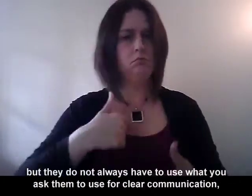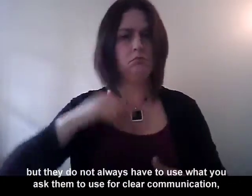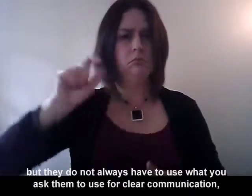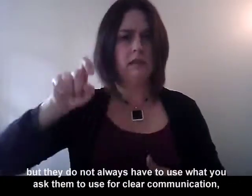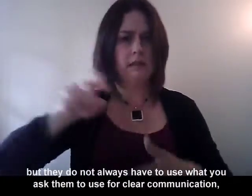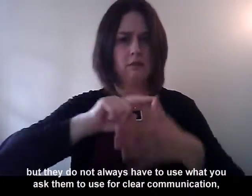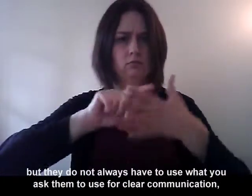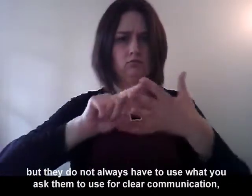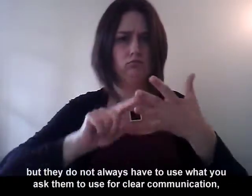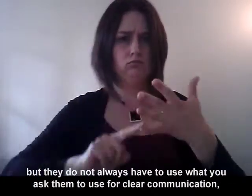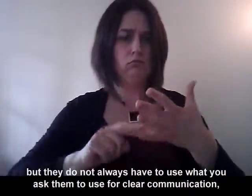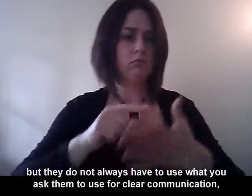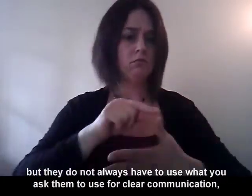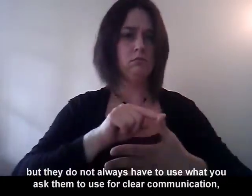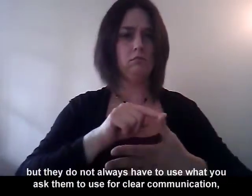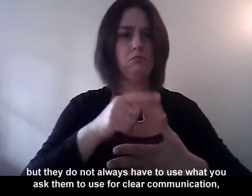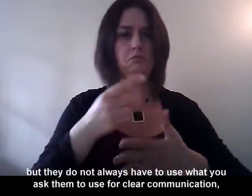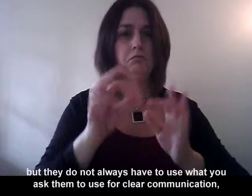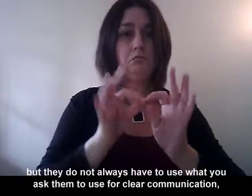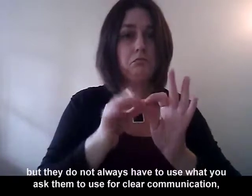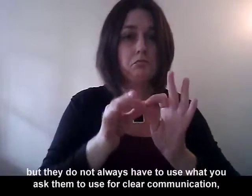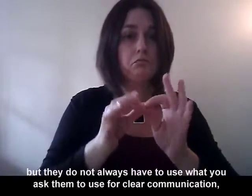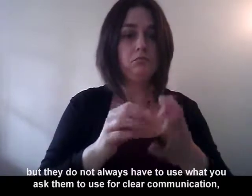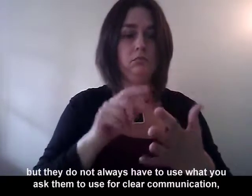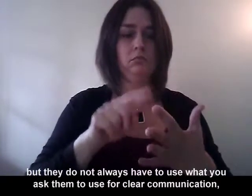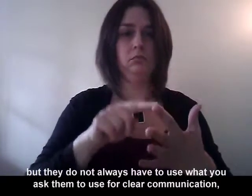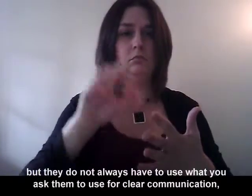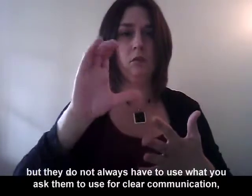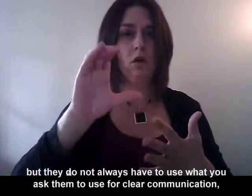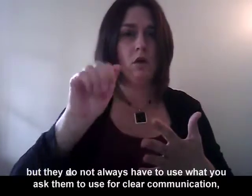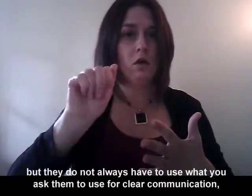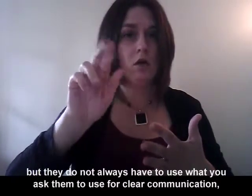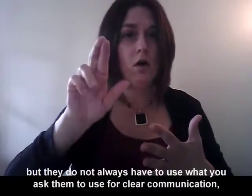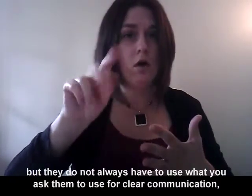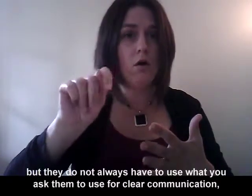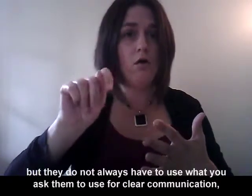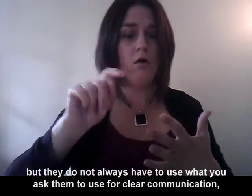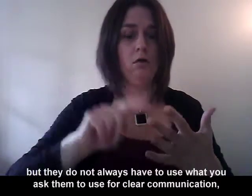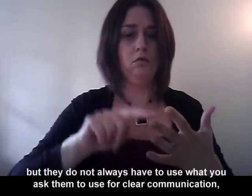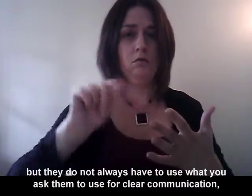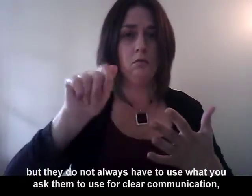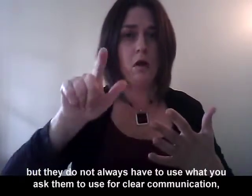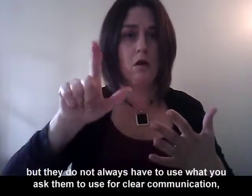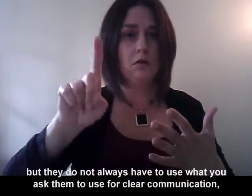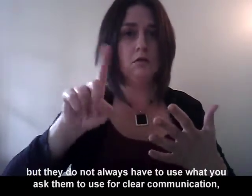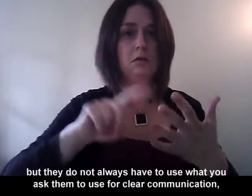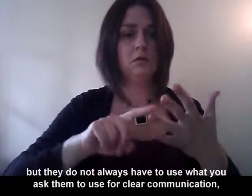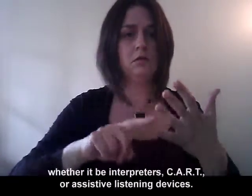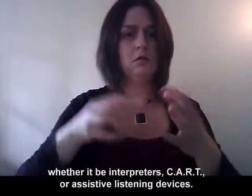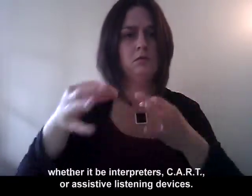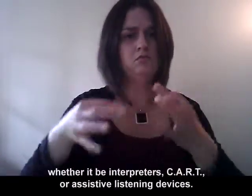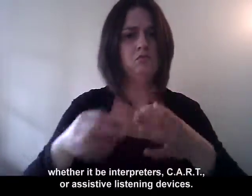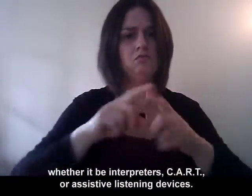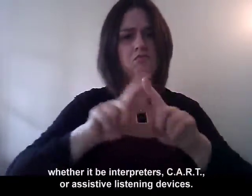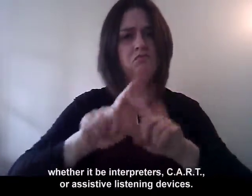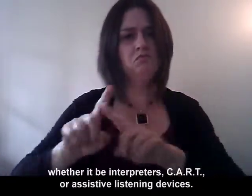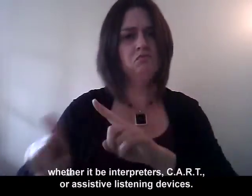But they do not always have to use what you ask them to use for clear communication, whether it be